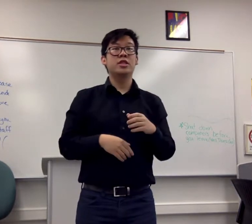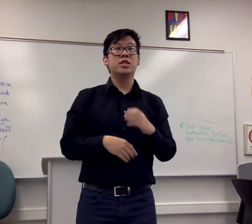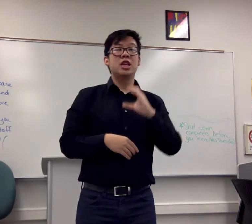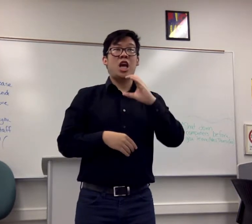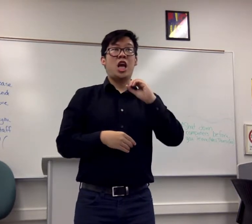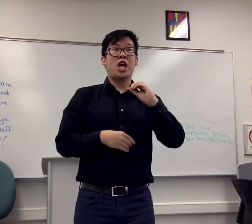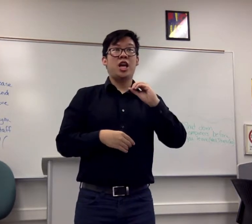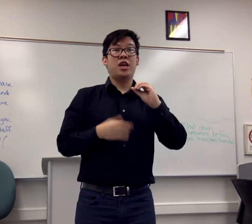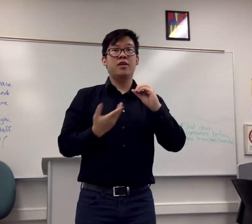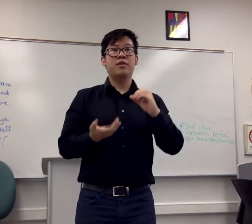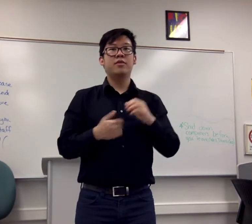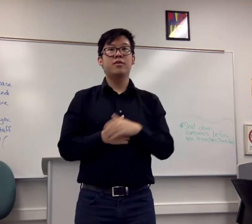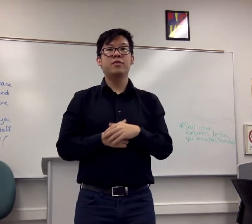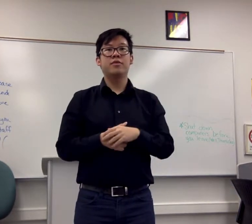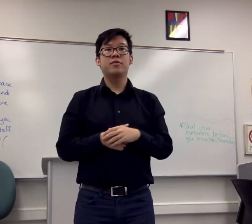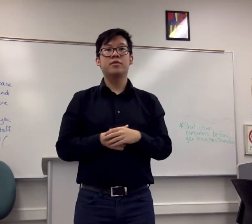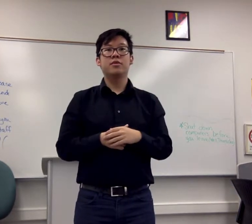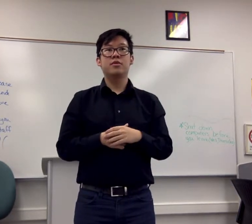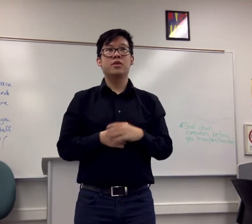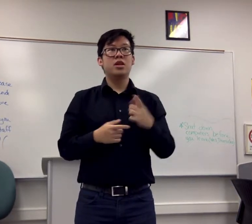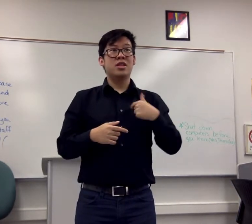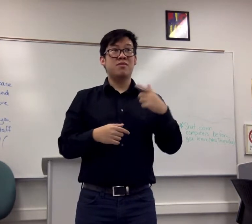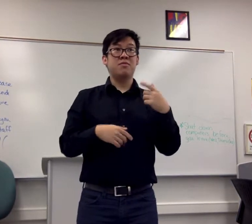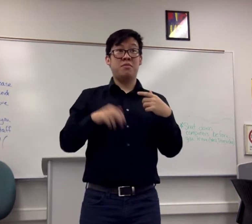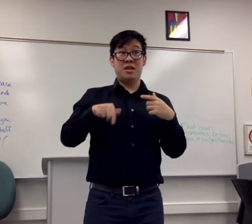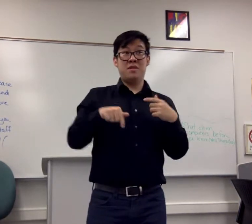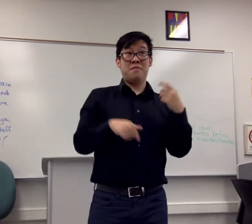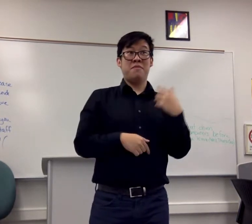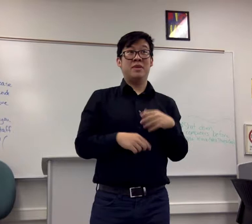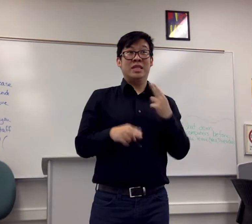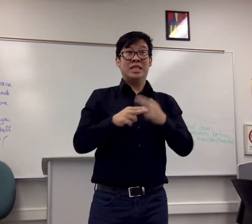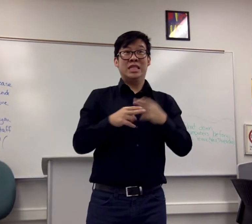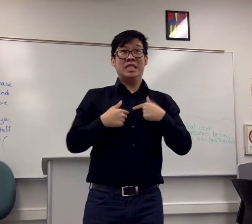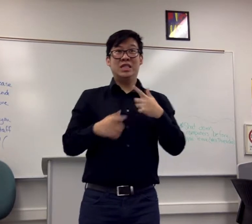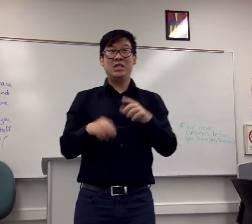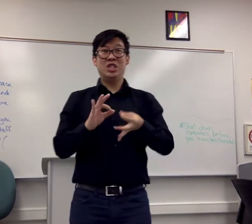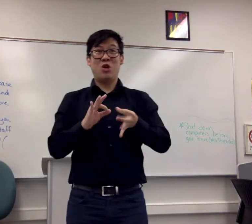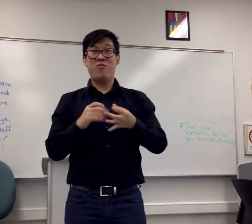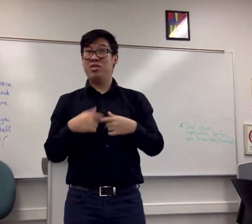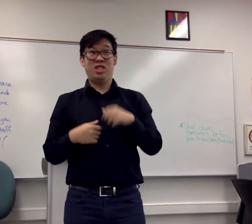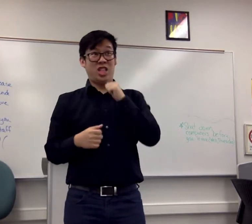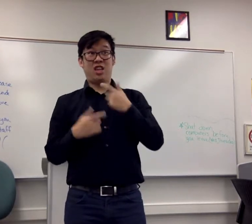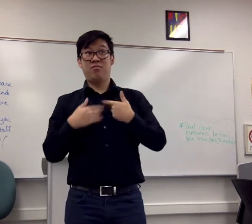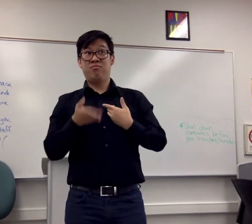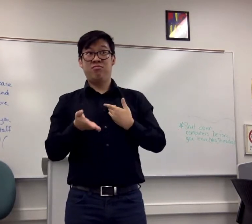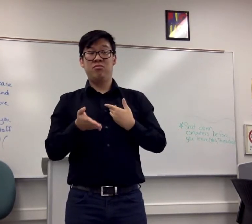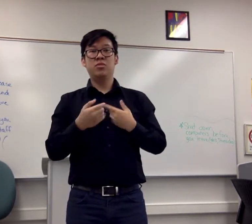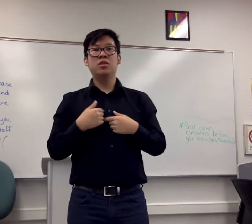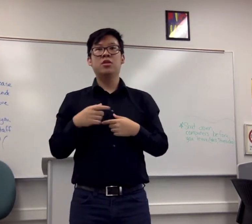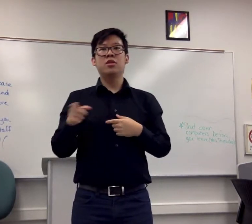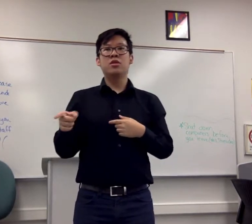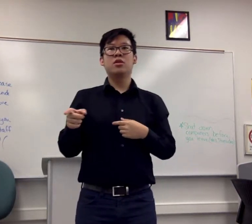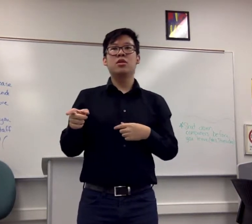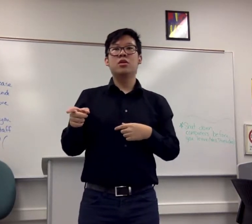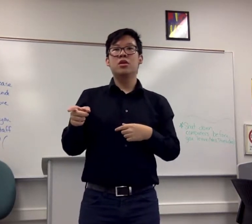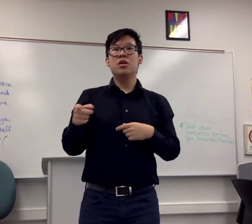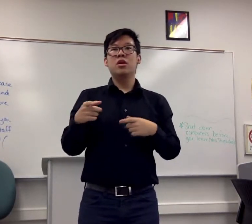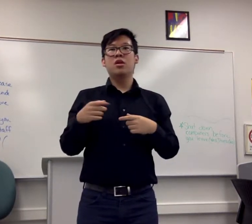This is my name and you're what about approach? What about approaching the actual interpreters themselves? I was going to have that